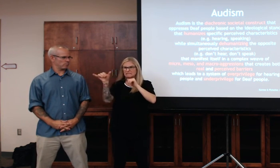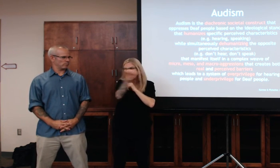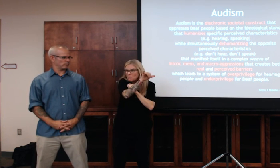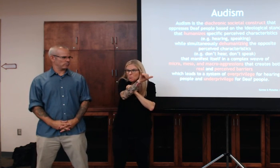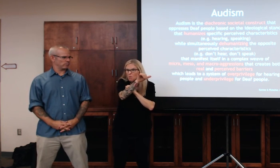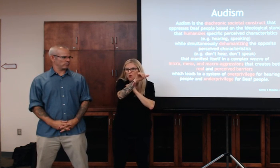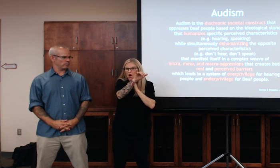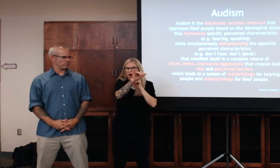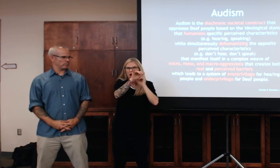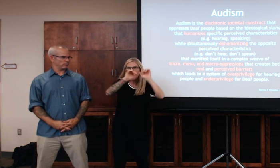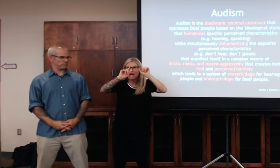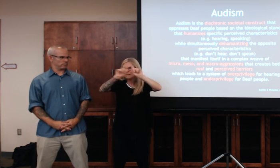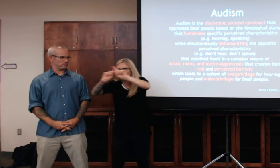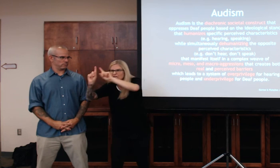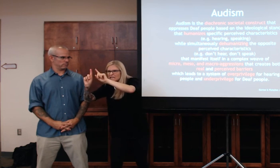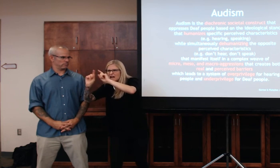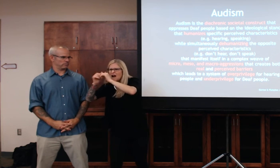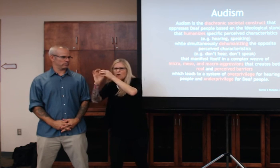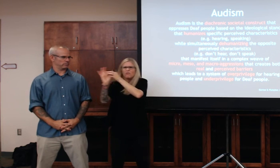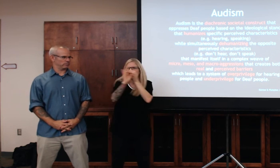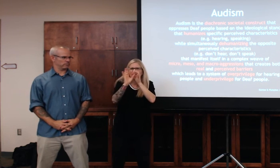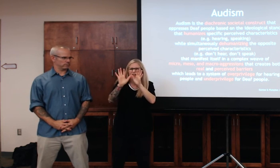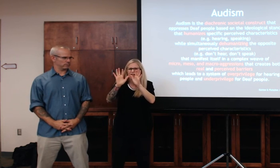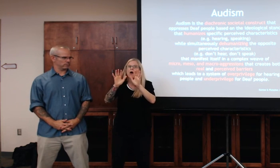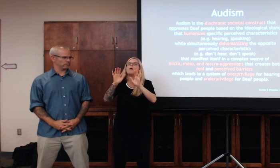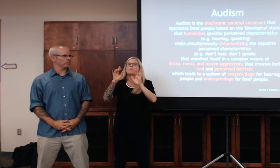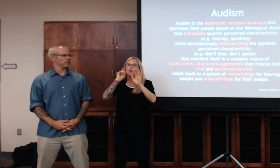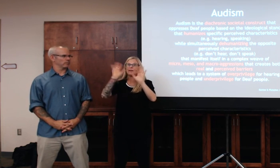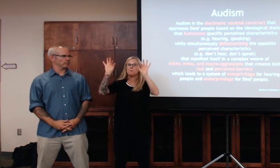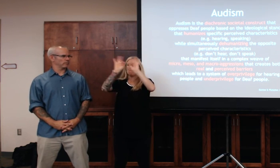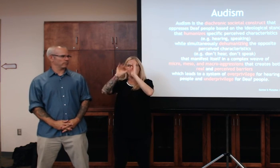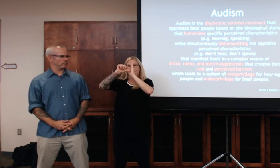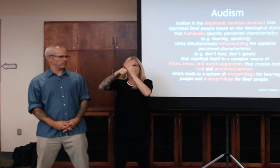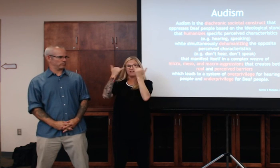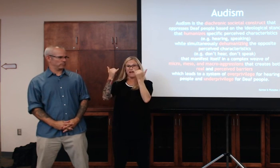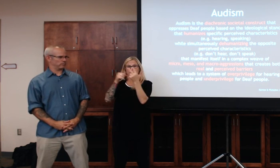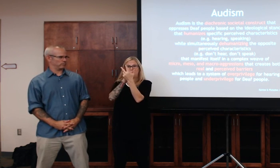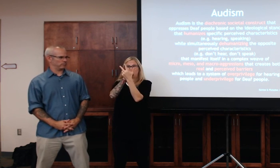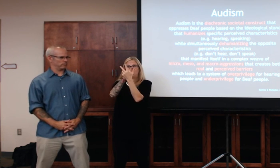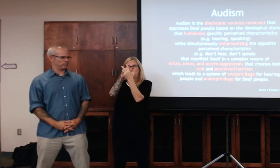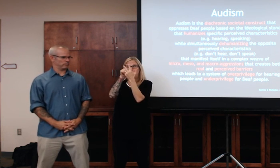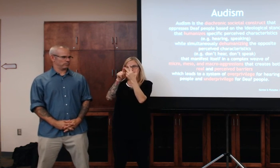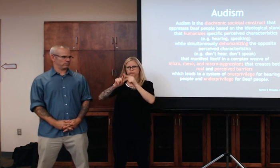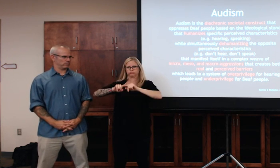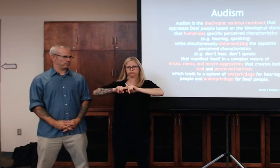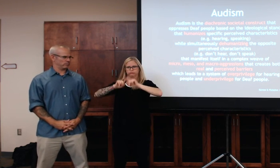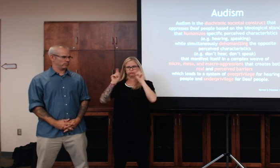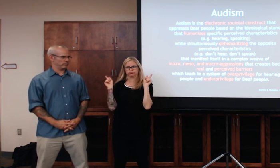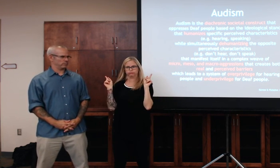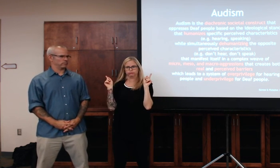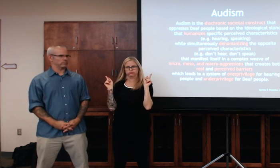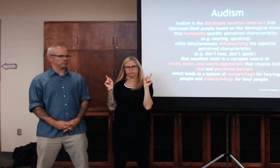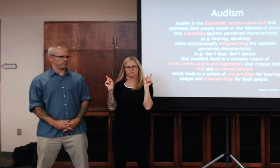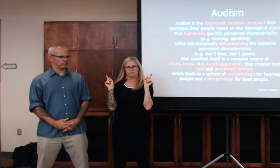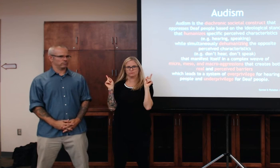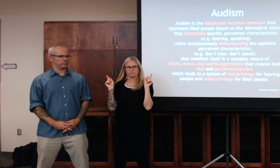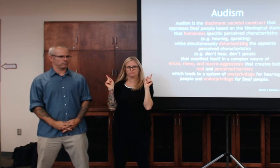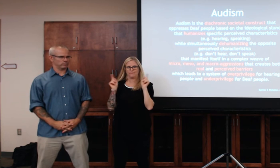Are those three words the same? Are they different? Are they even related? So it's important to emphasize those three words are very, very